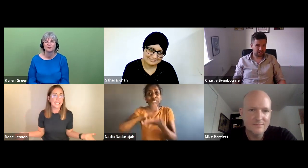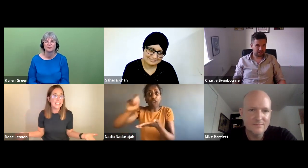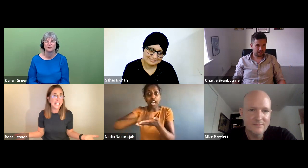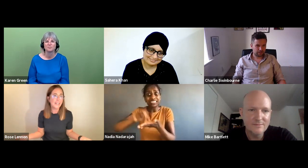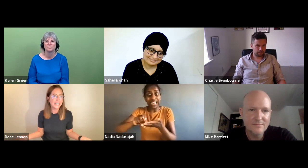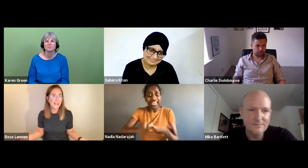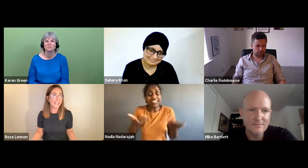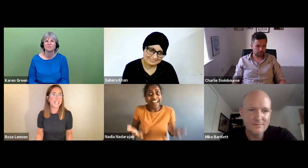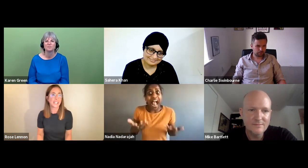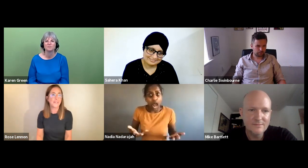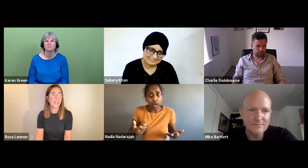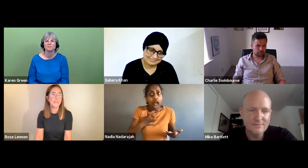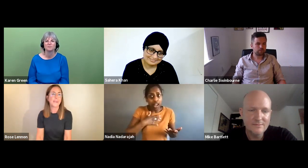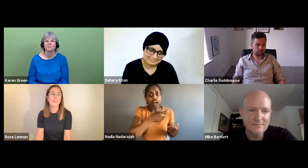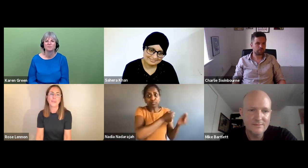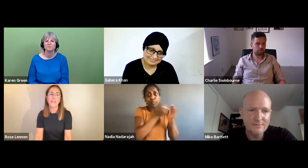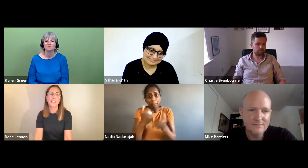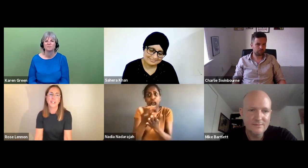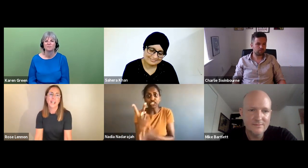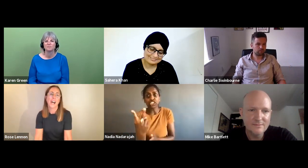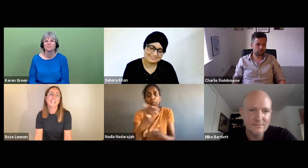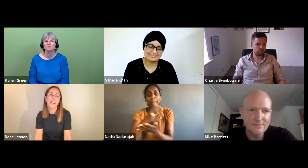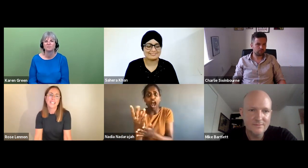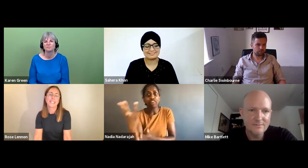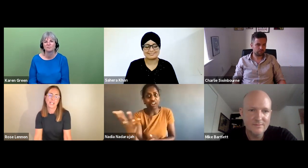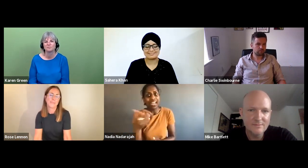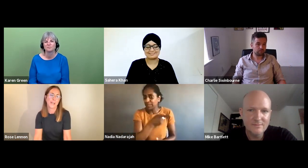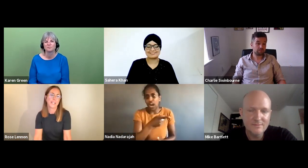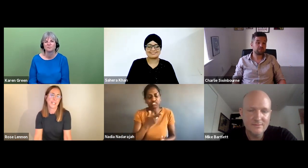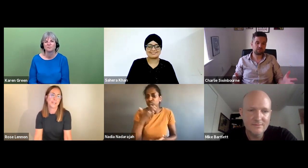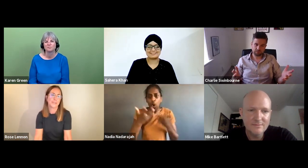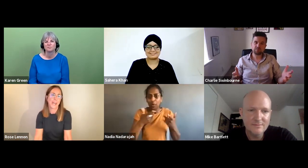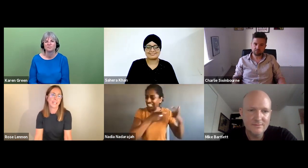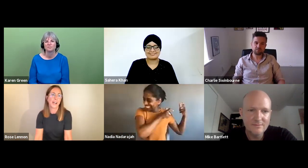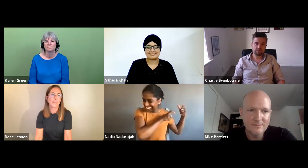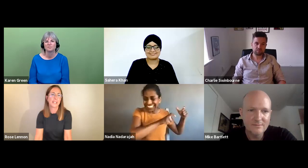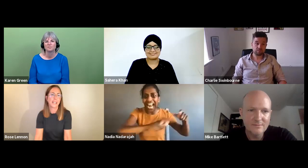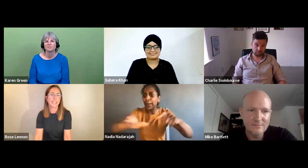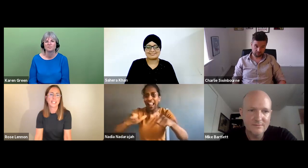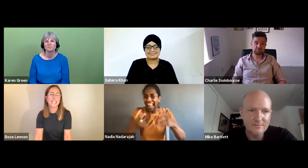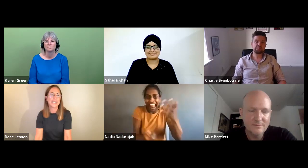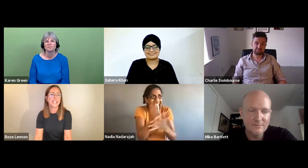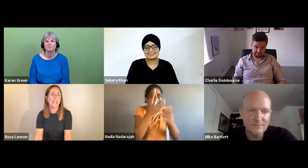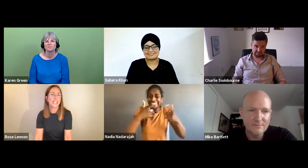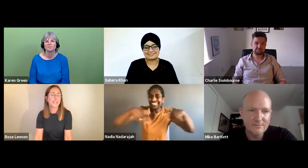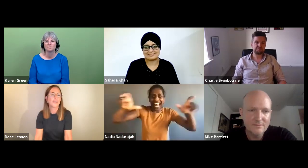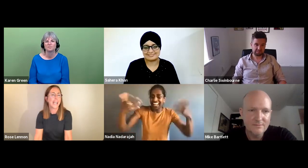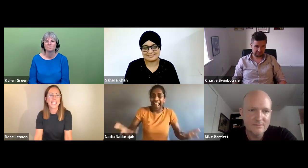second series? I mean, a second film? I mean, I'm currently, I'd like to bring a part 2 back. I would like the story